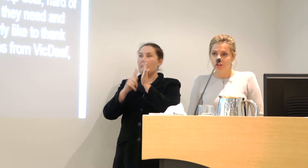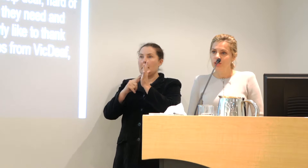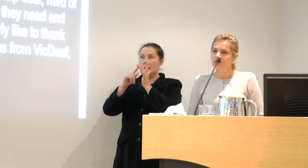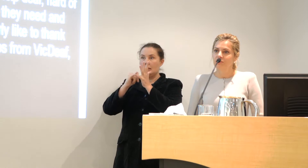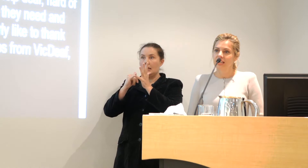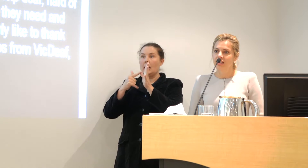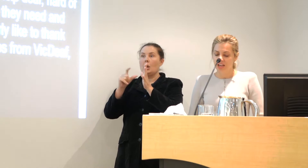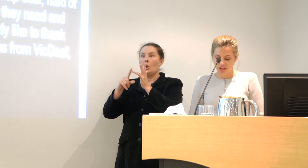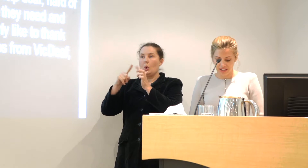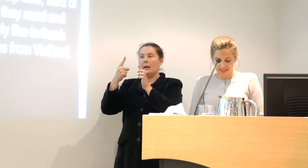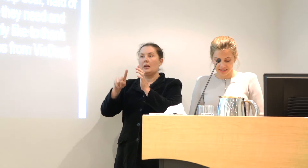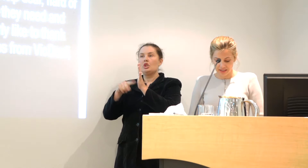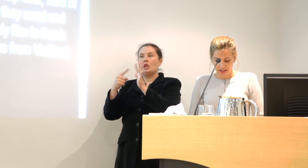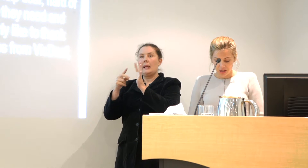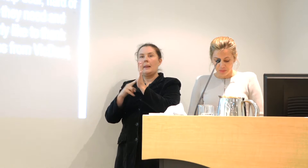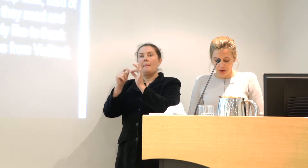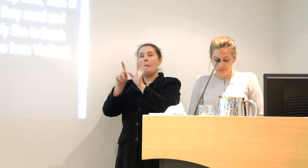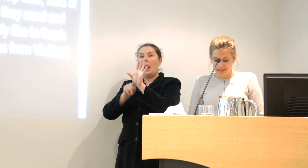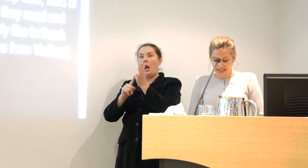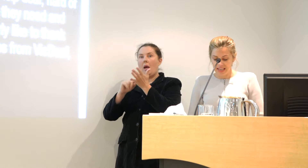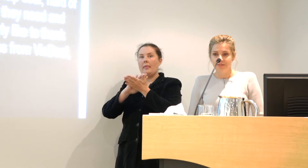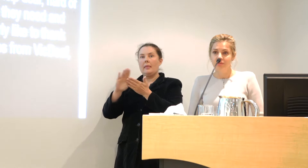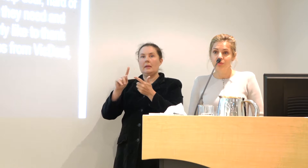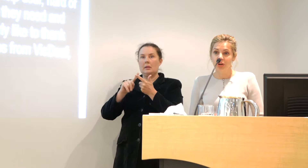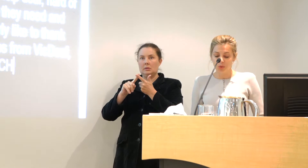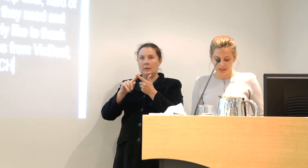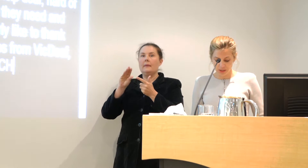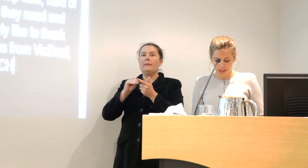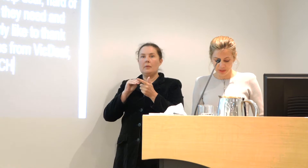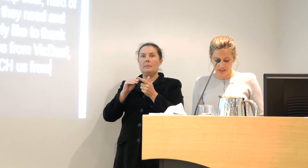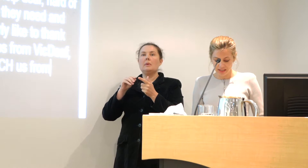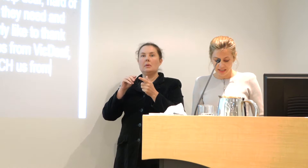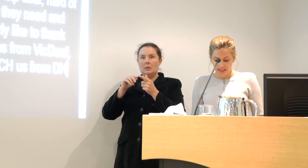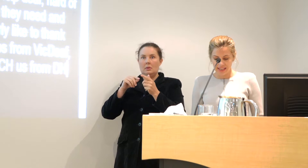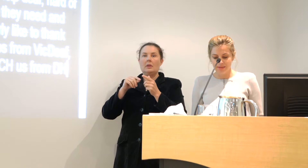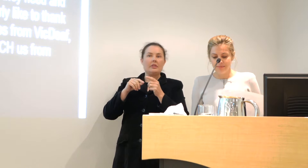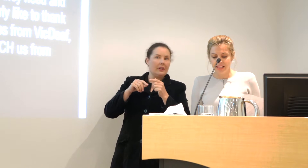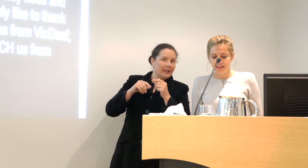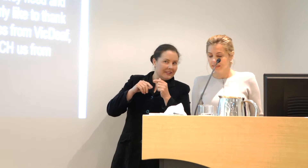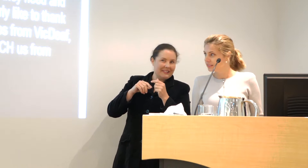Kim Gratius from DHHS, Connie Pacelli from the Royal Women's Hospital,